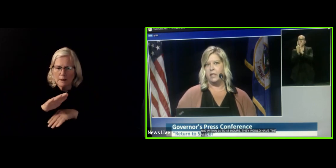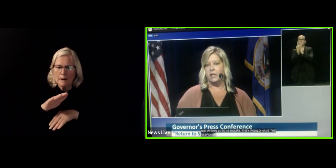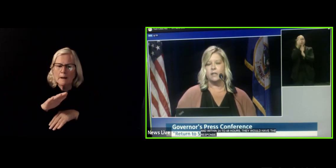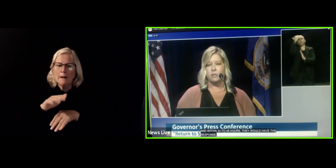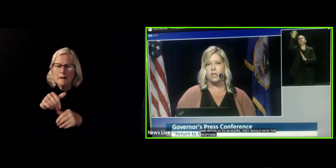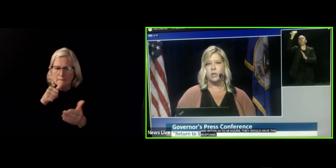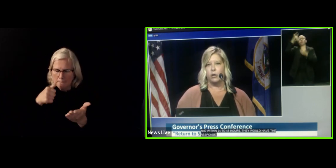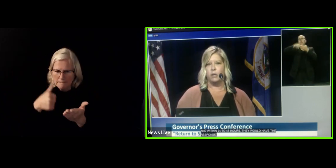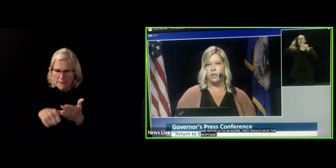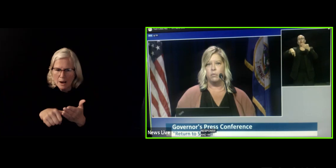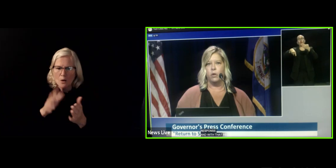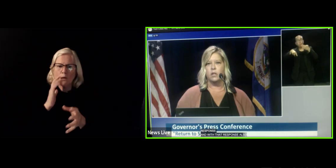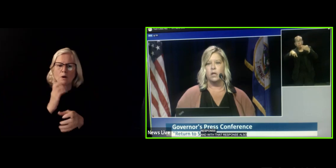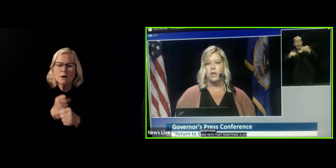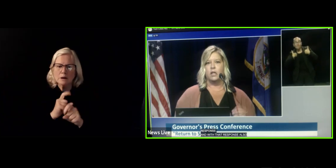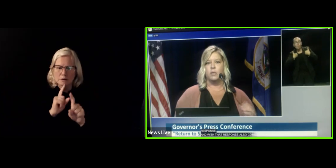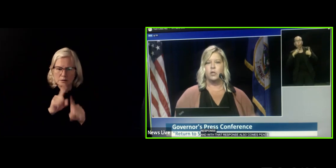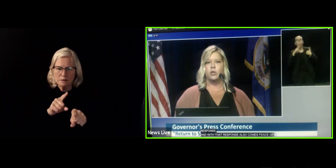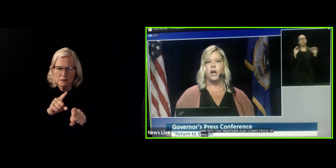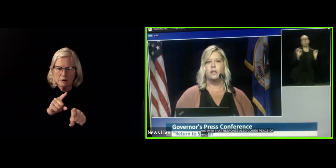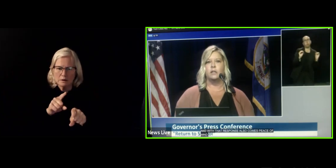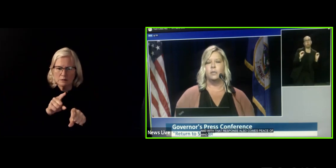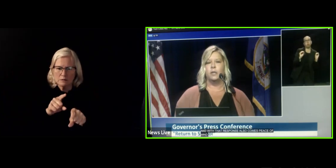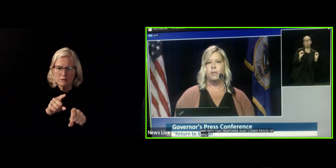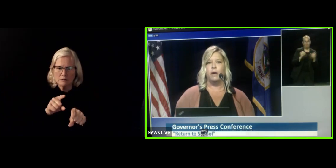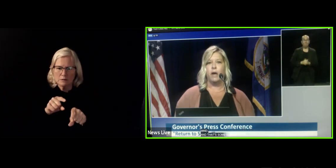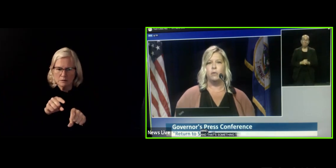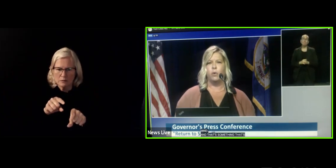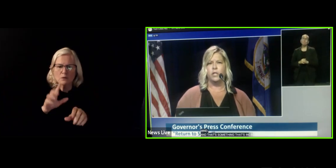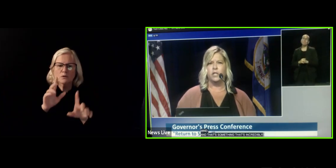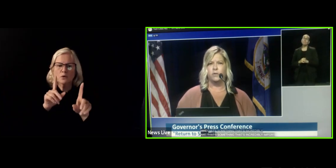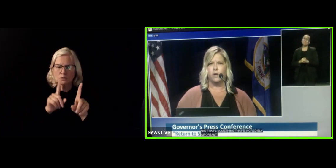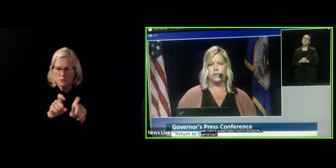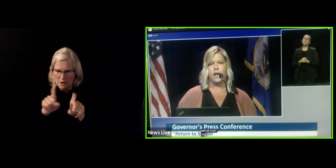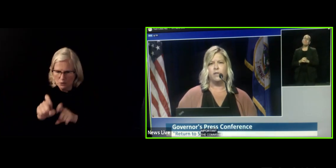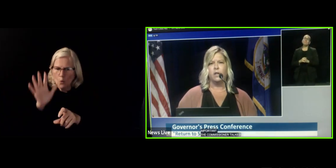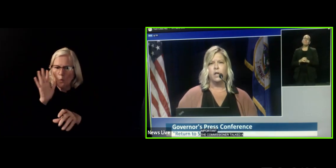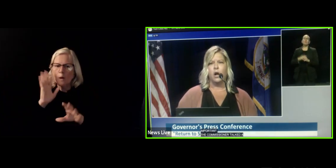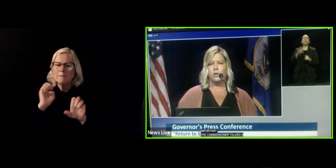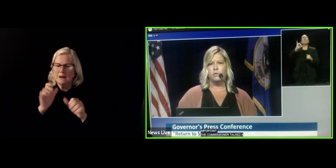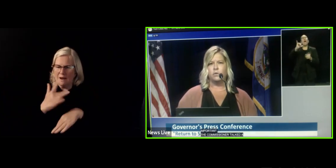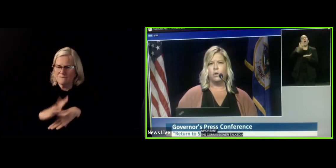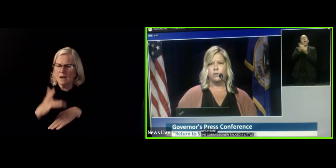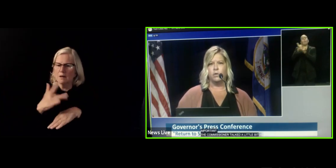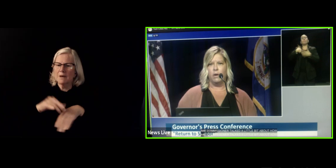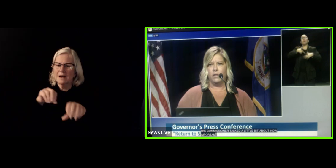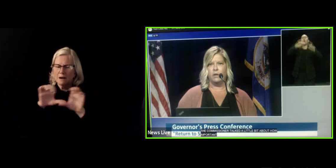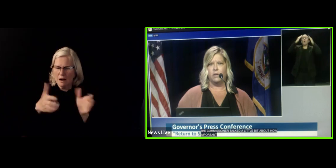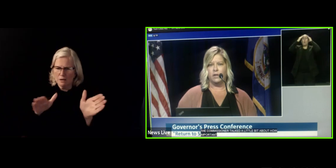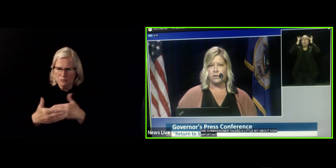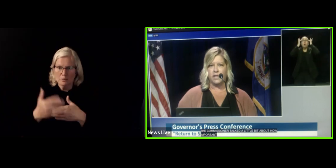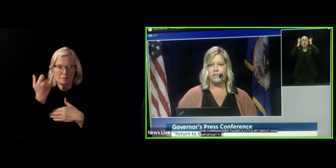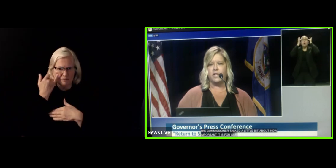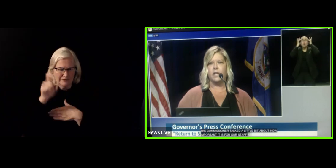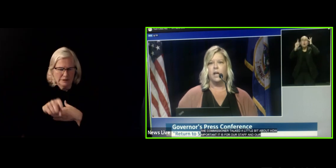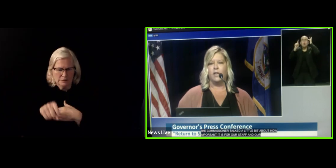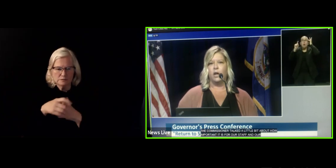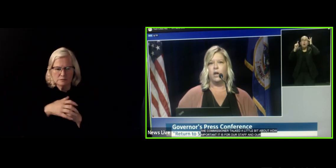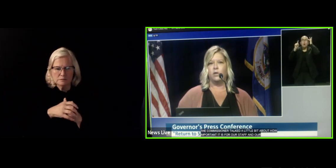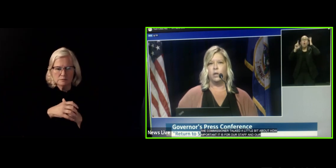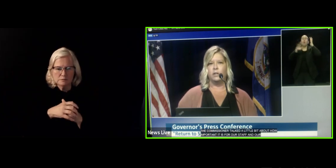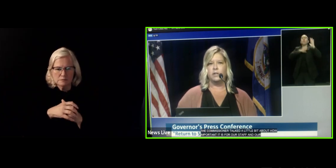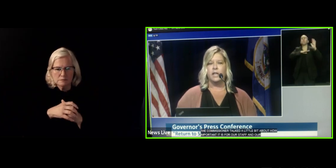mind. And that's something that's incredibly important. The commissioner talked a little bit about how important it is for our staff and our students to also know that their safety and